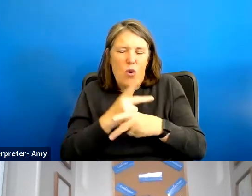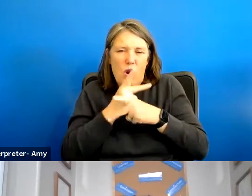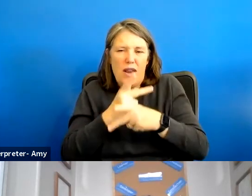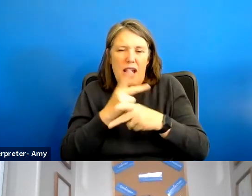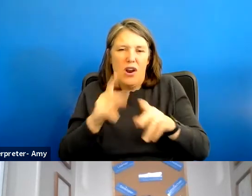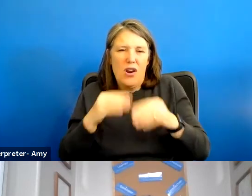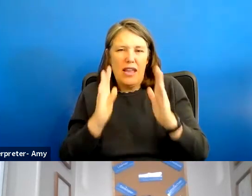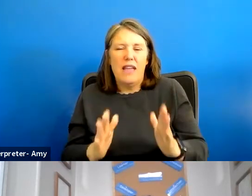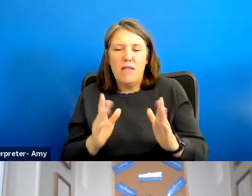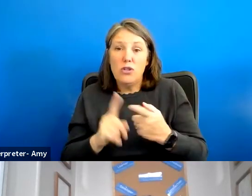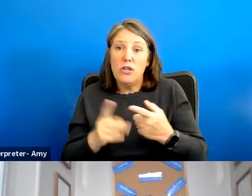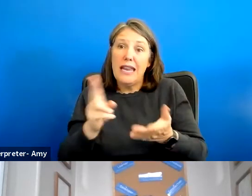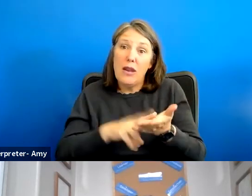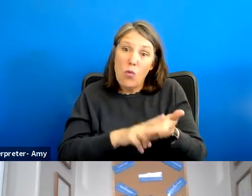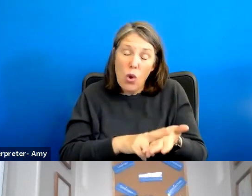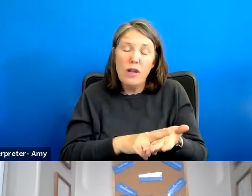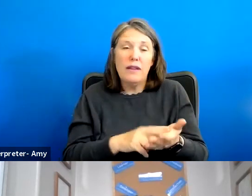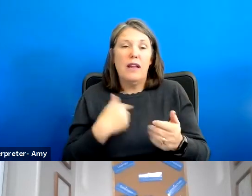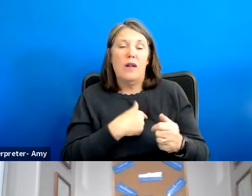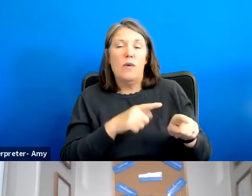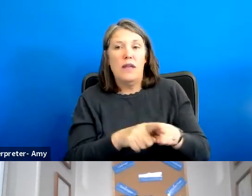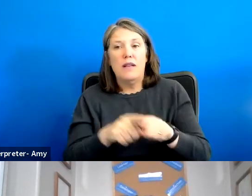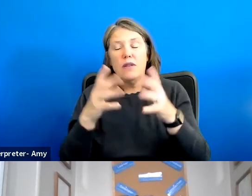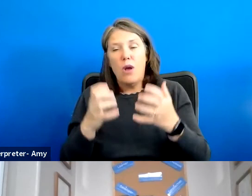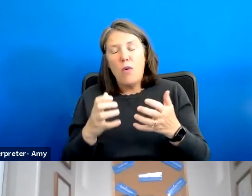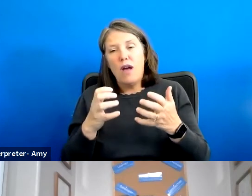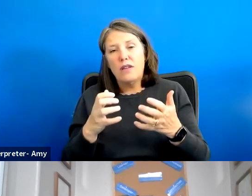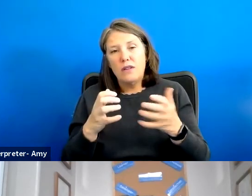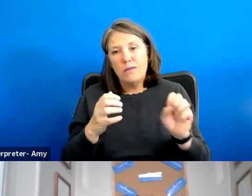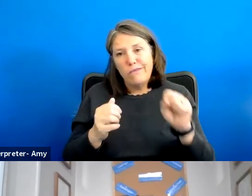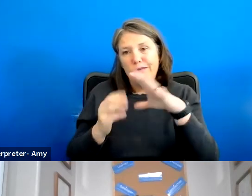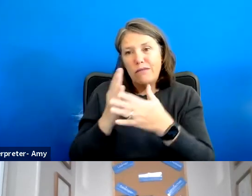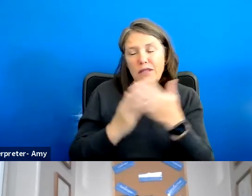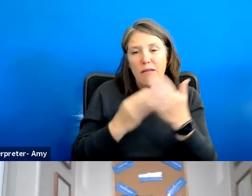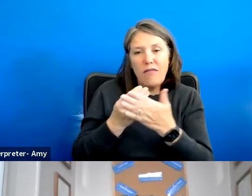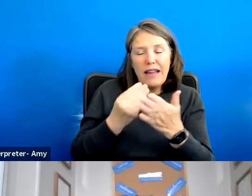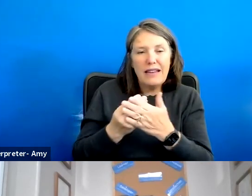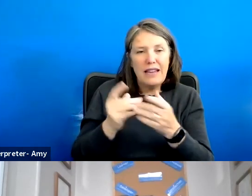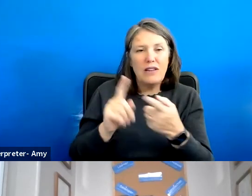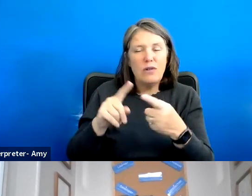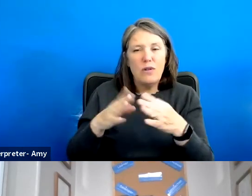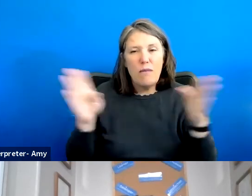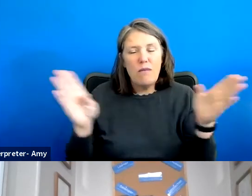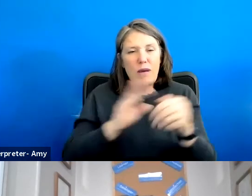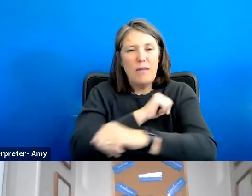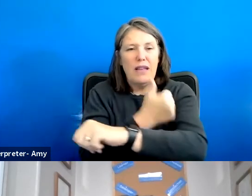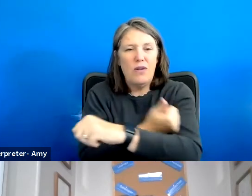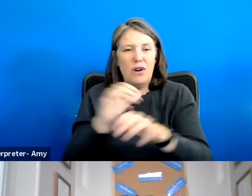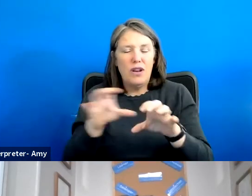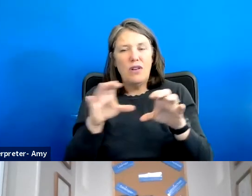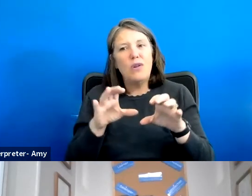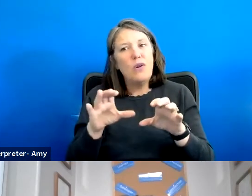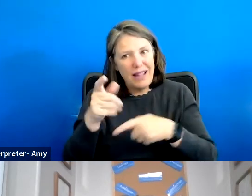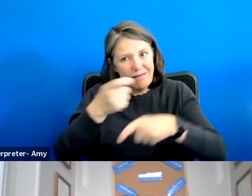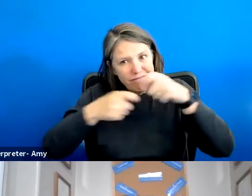enrolled. We're also wanting to throw some funding their way to the public authority to do an overhaul